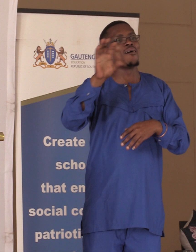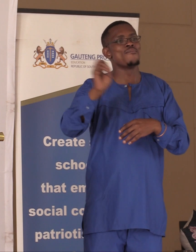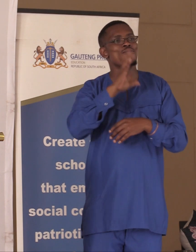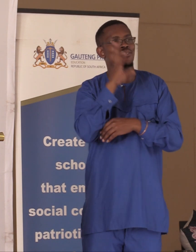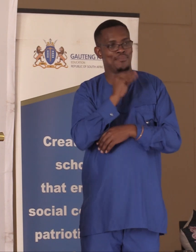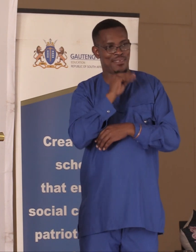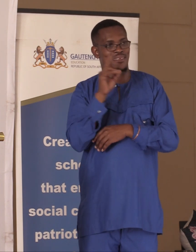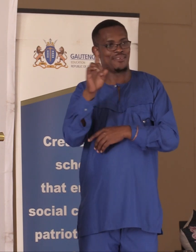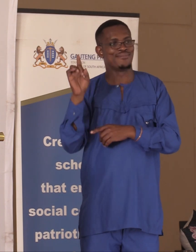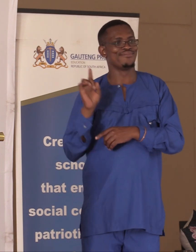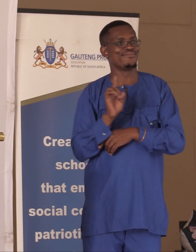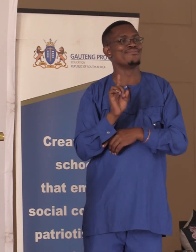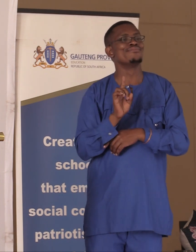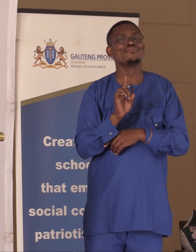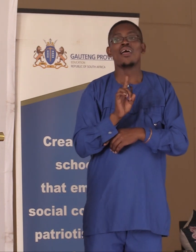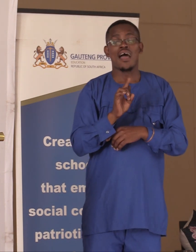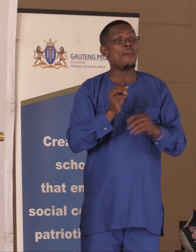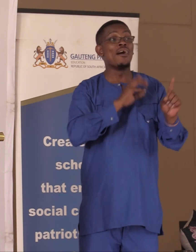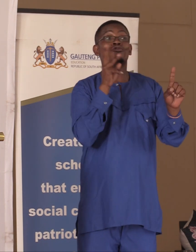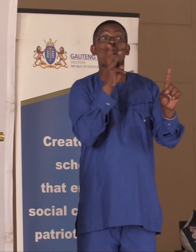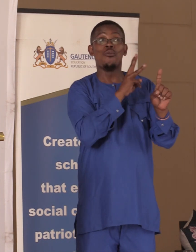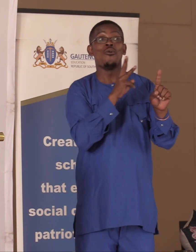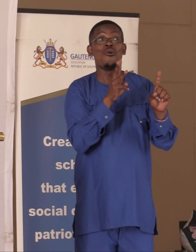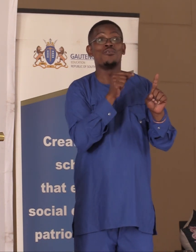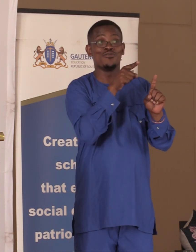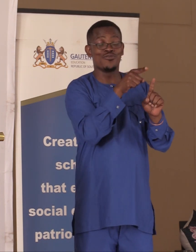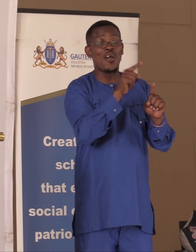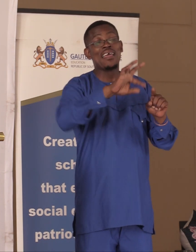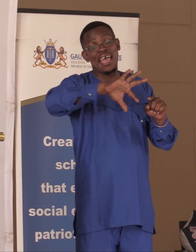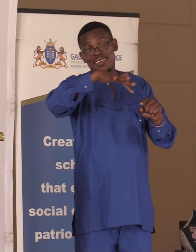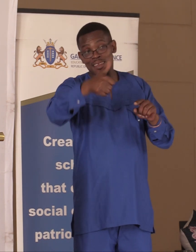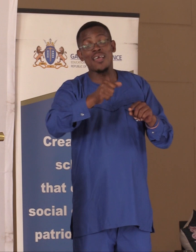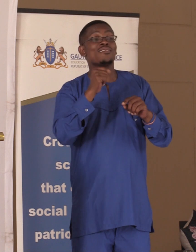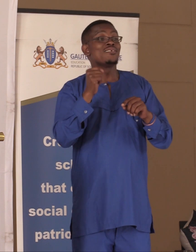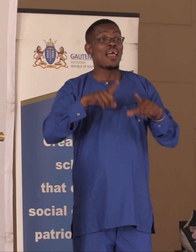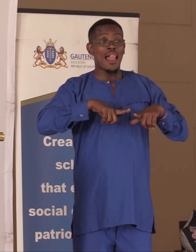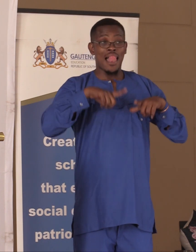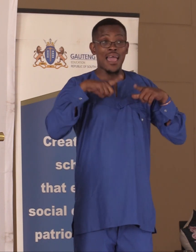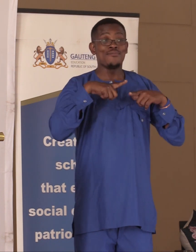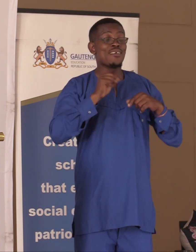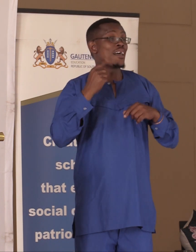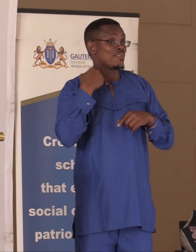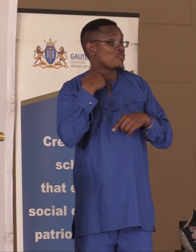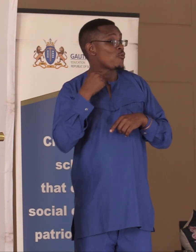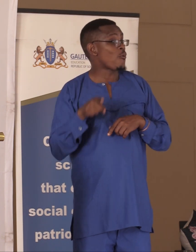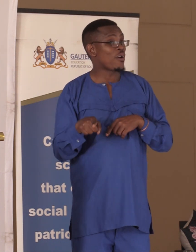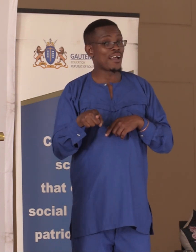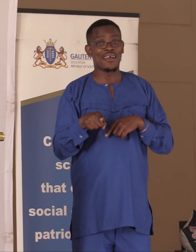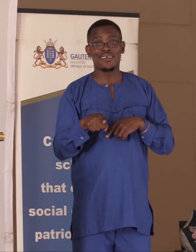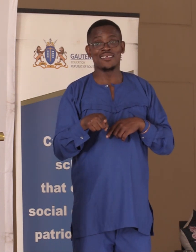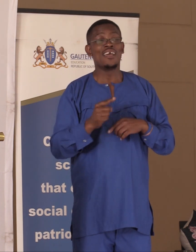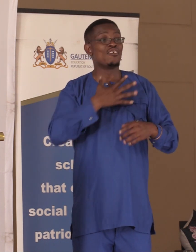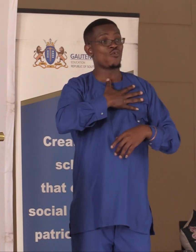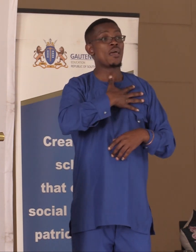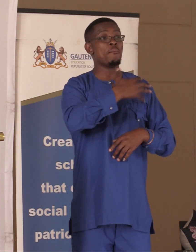introduce the next item. And I must warn you that the next stage of this puppy's life is only for the